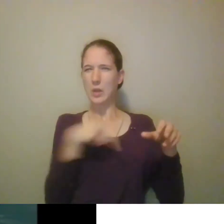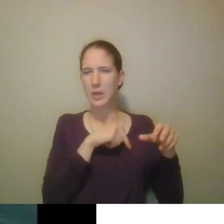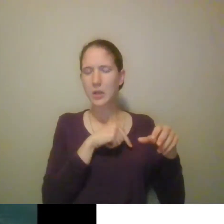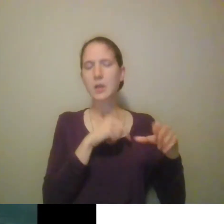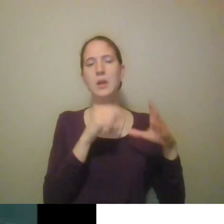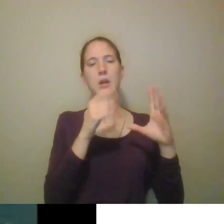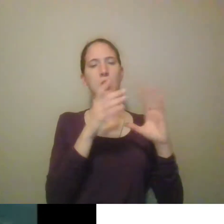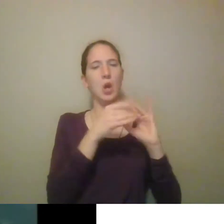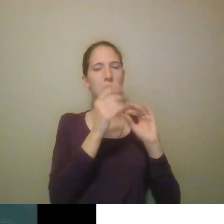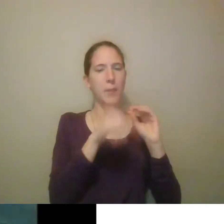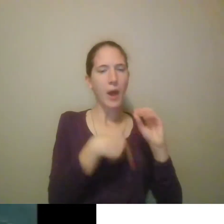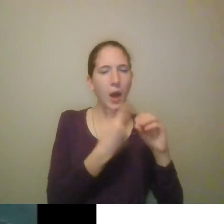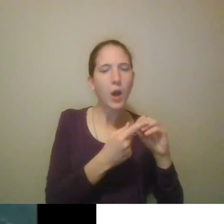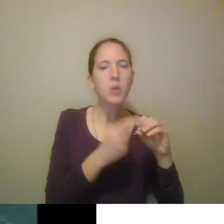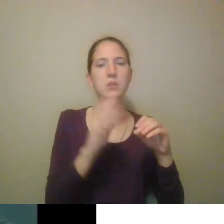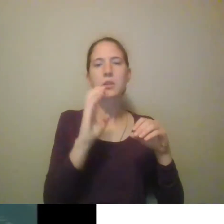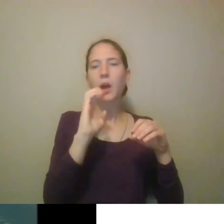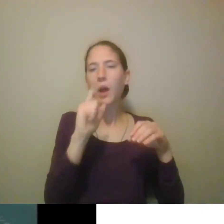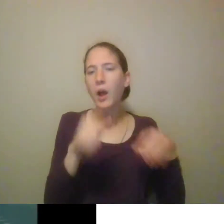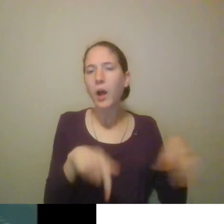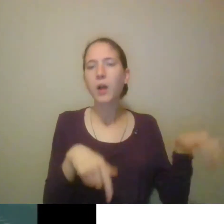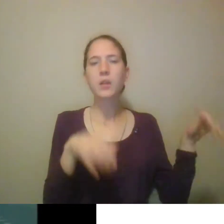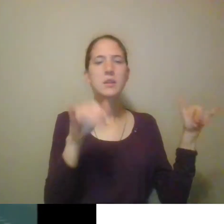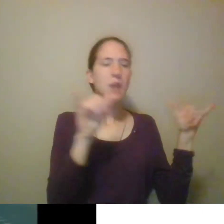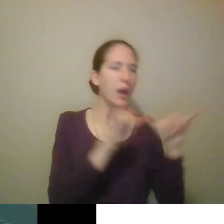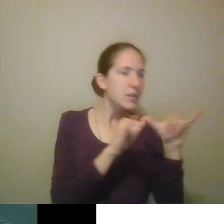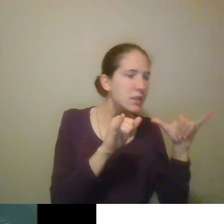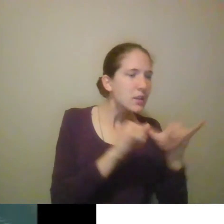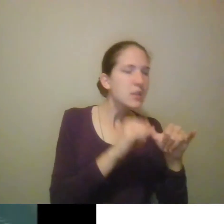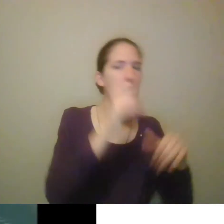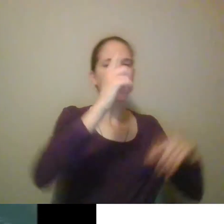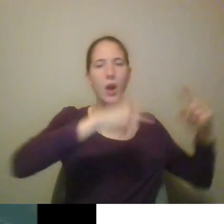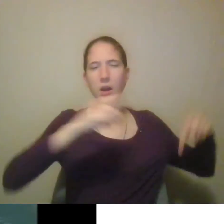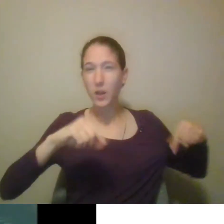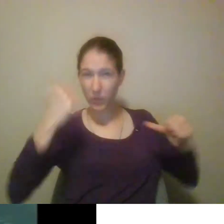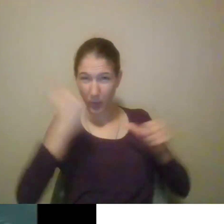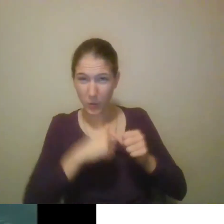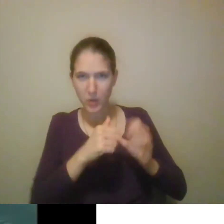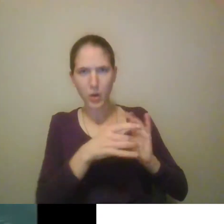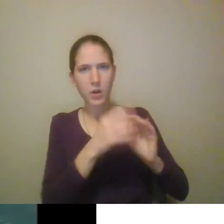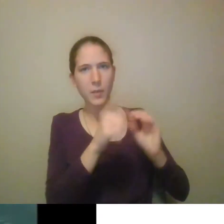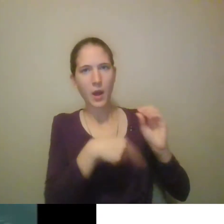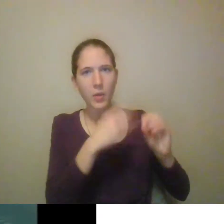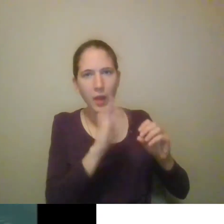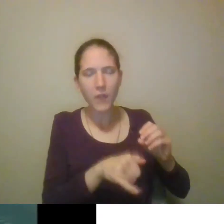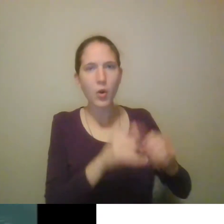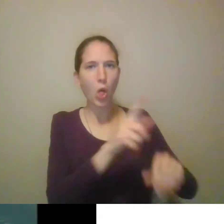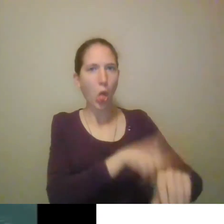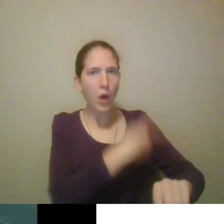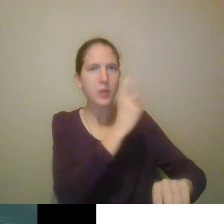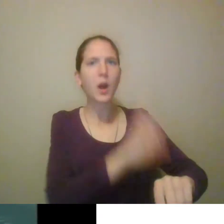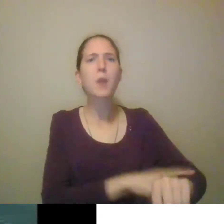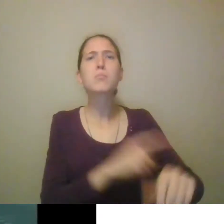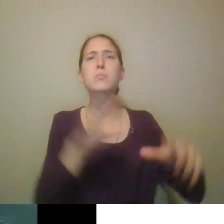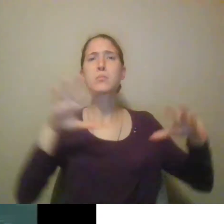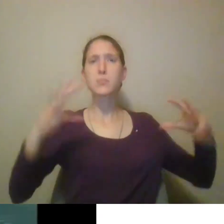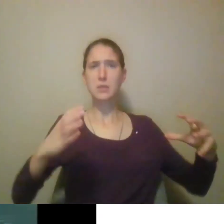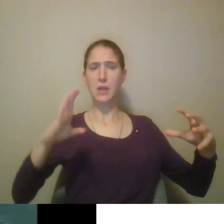with the size of cells and the variety of sizes that we deal with cells. All right, and we said that most cells are what